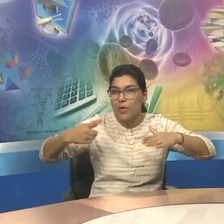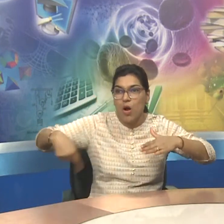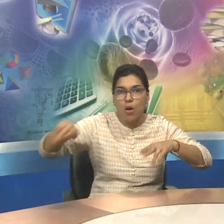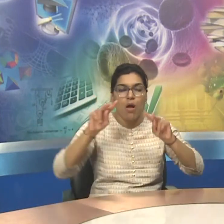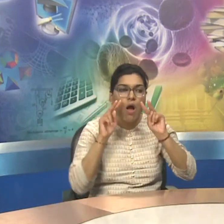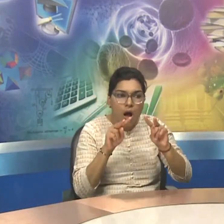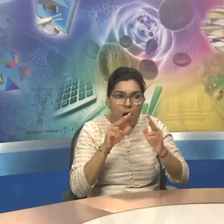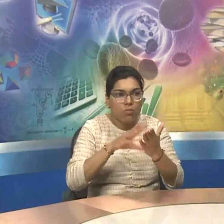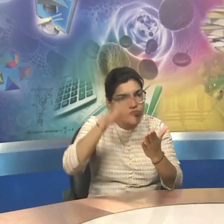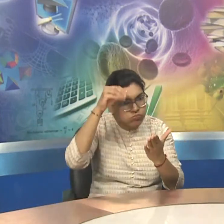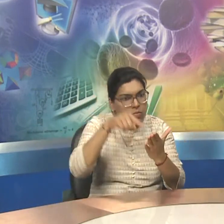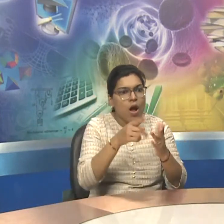of study.